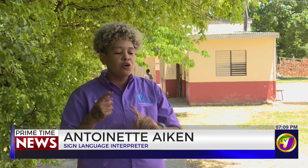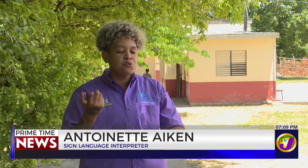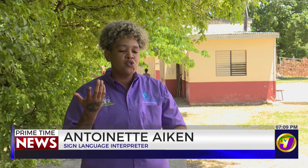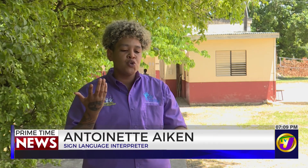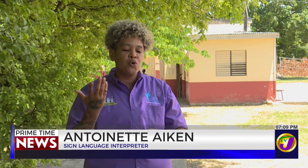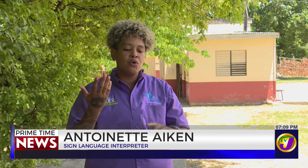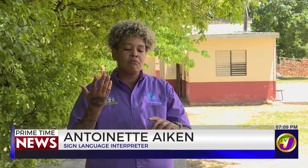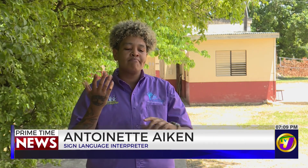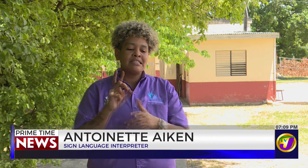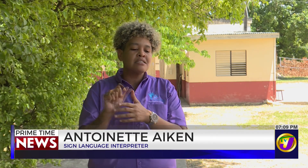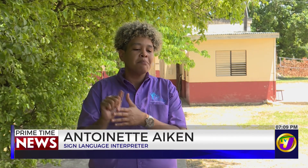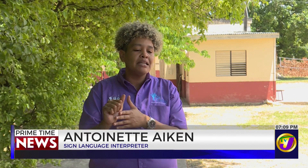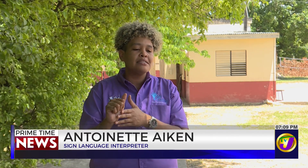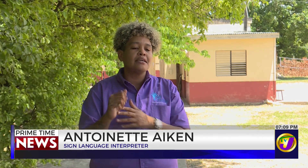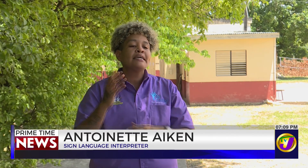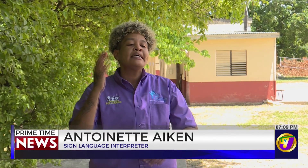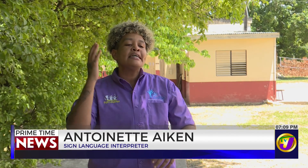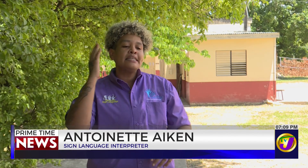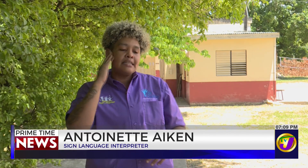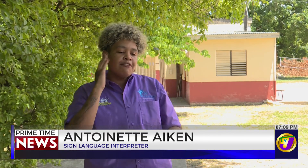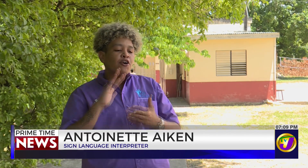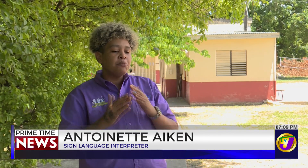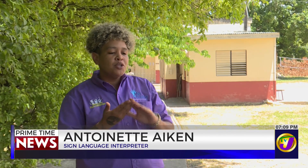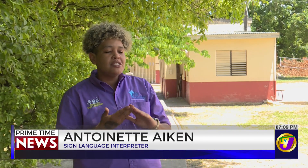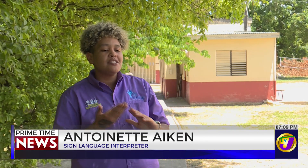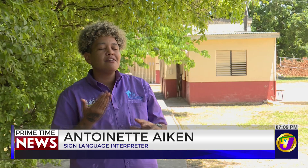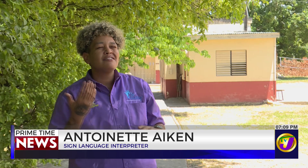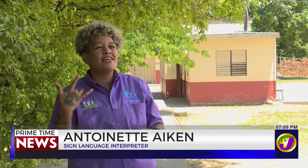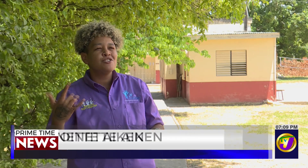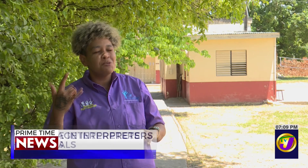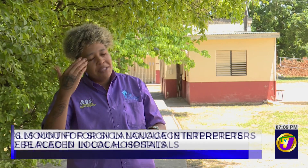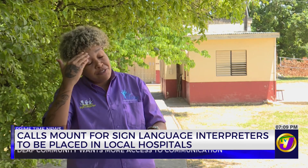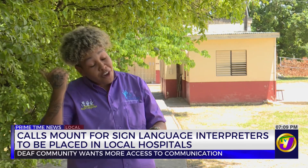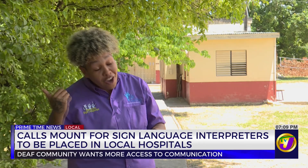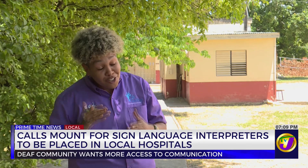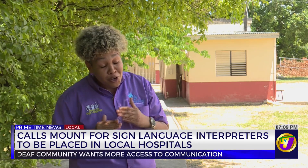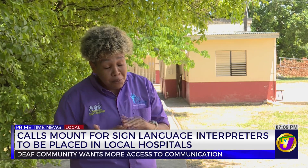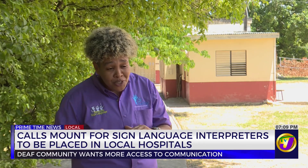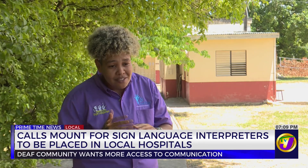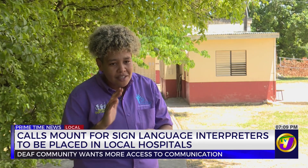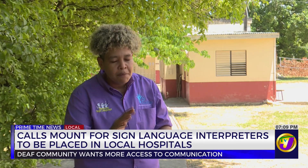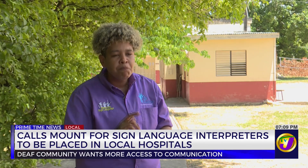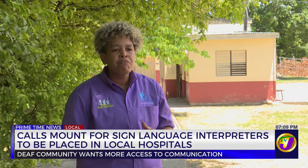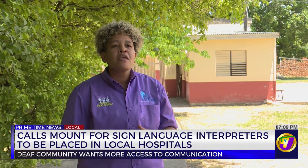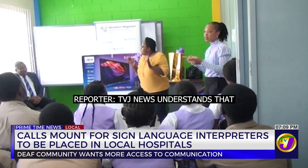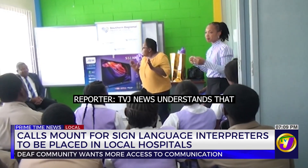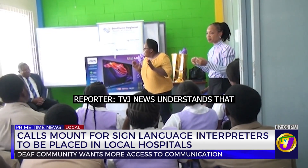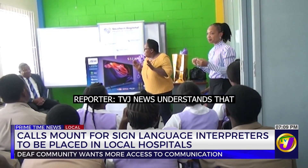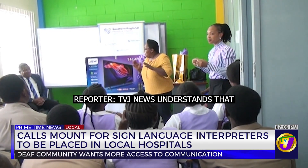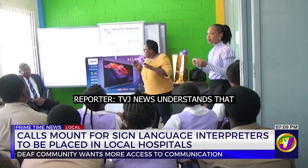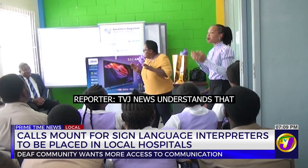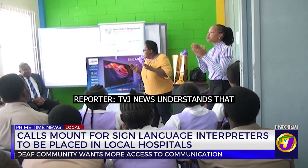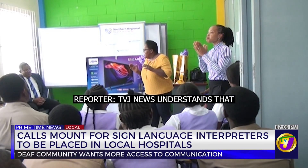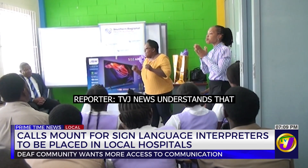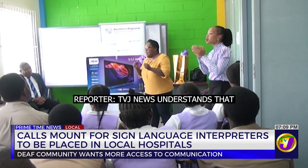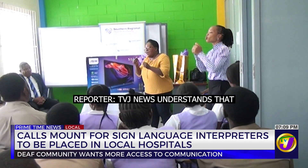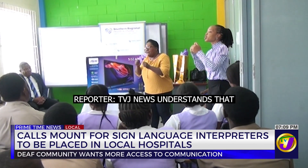comes to disability, the deaf community tends to be the forgotten community. TVJ News understands that